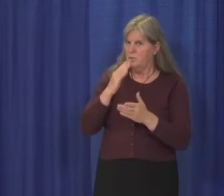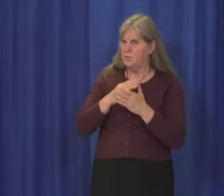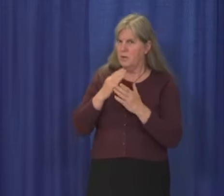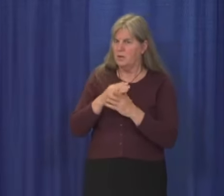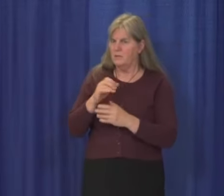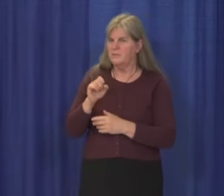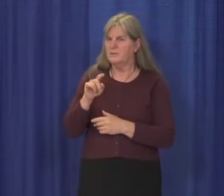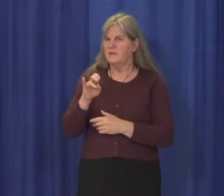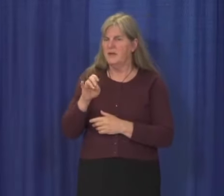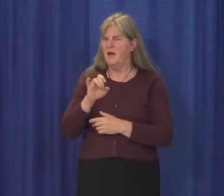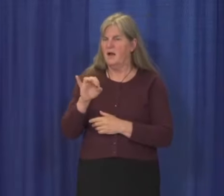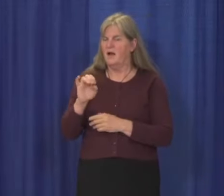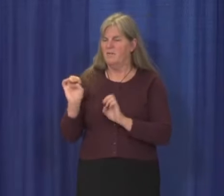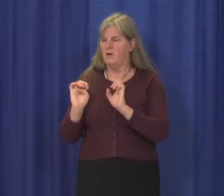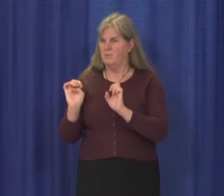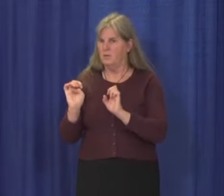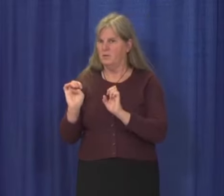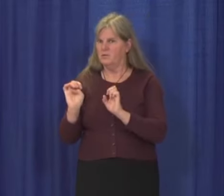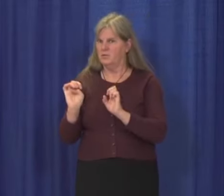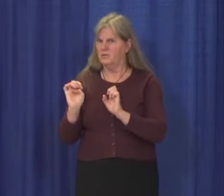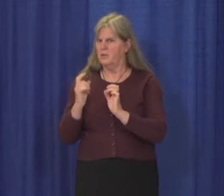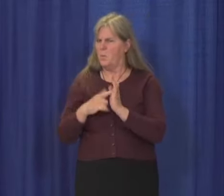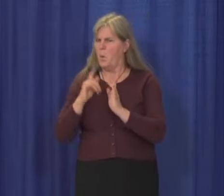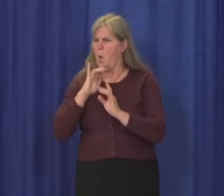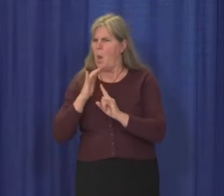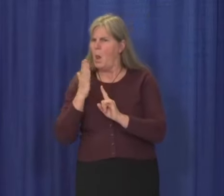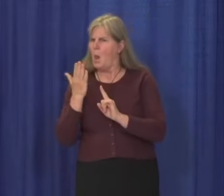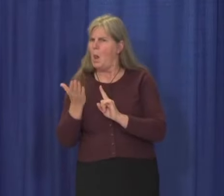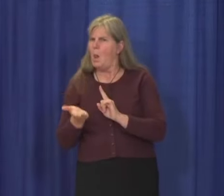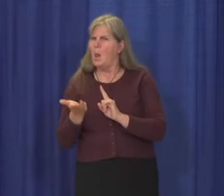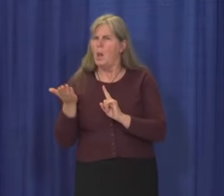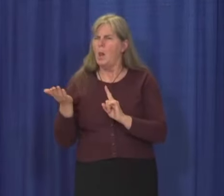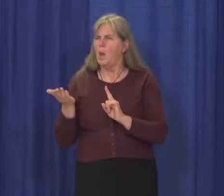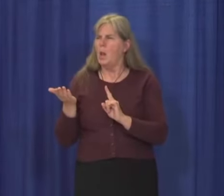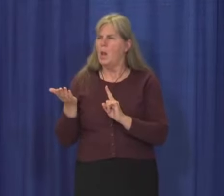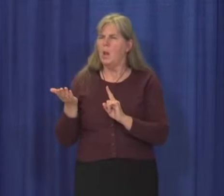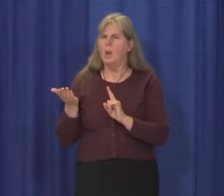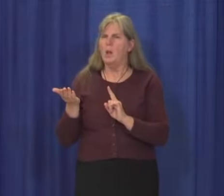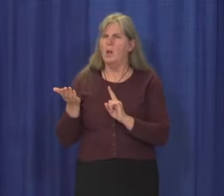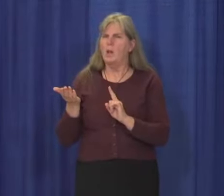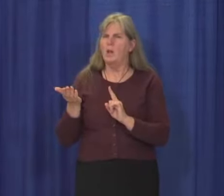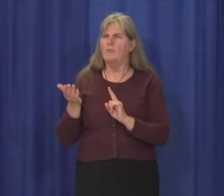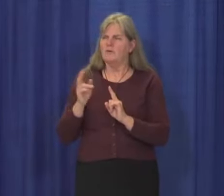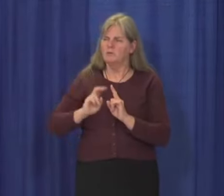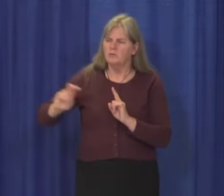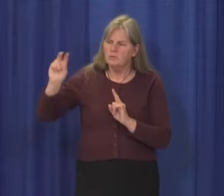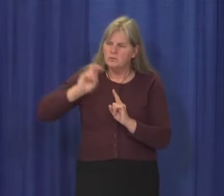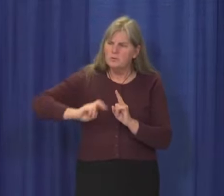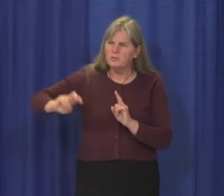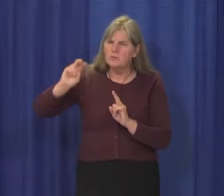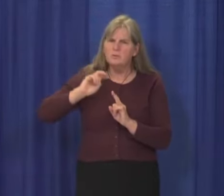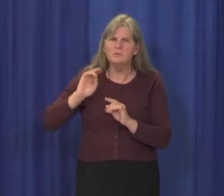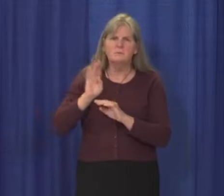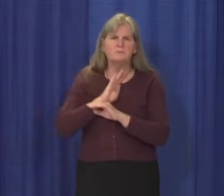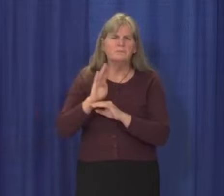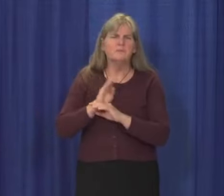next month, I'm wondering if you'll do the same, or whether you're hoping for some certainty for the tourism industry and that kind of